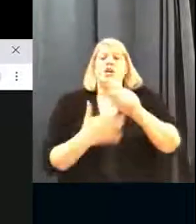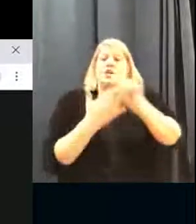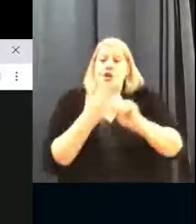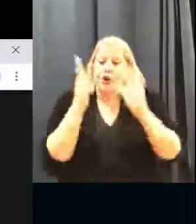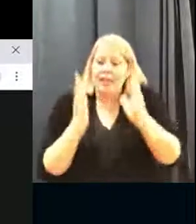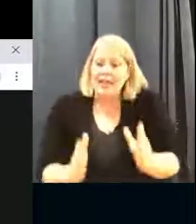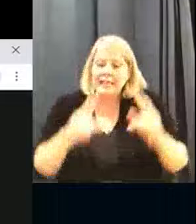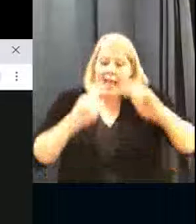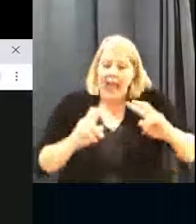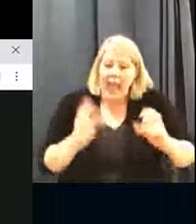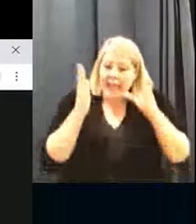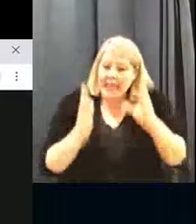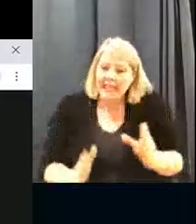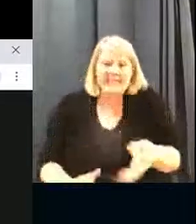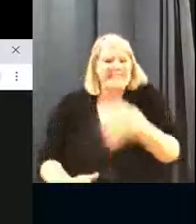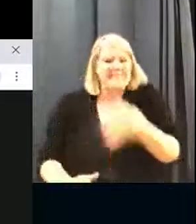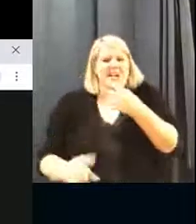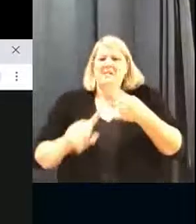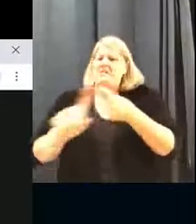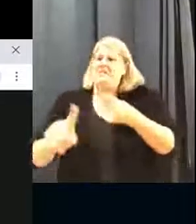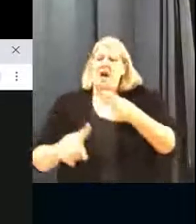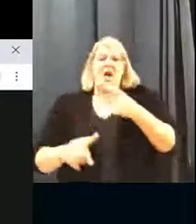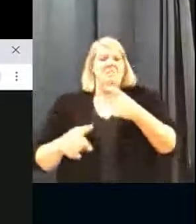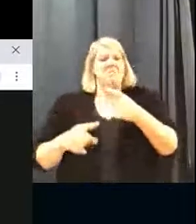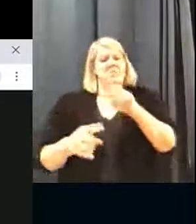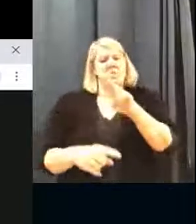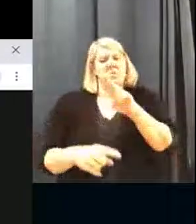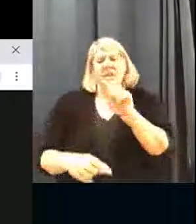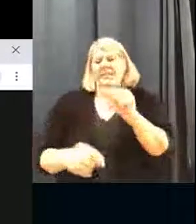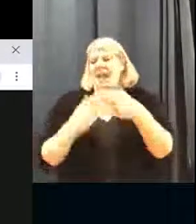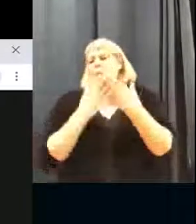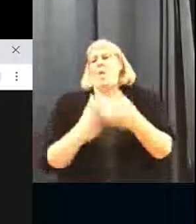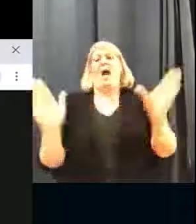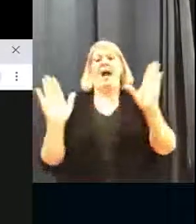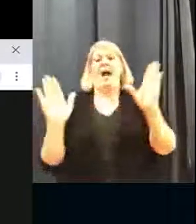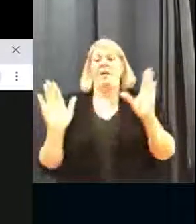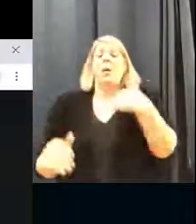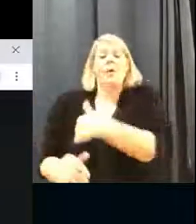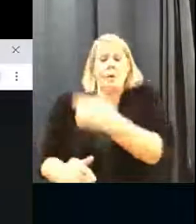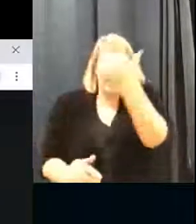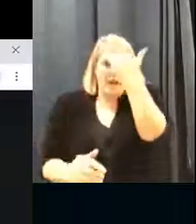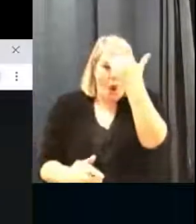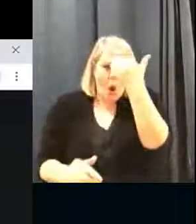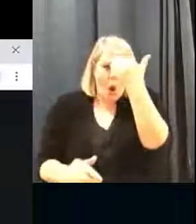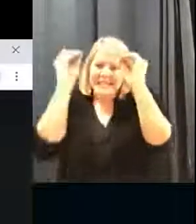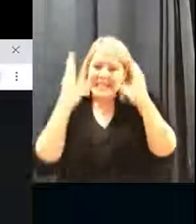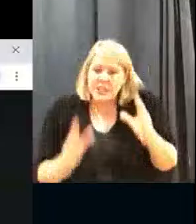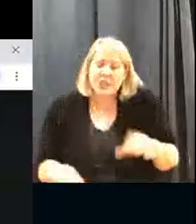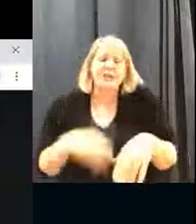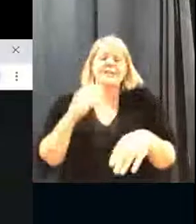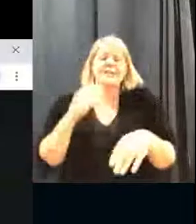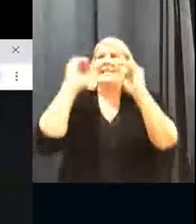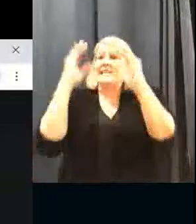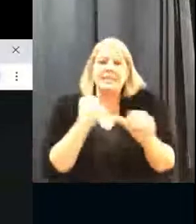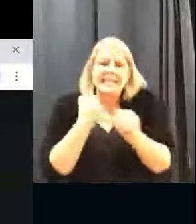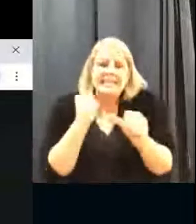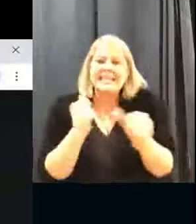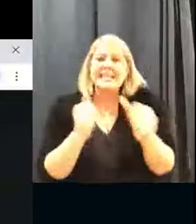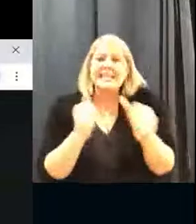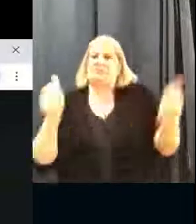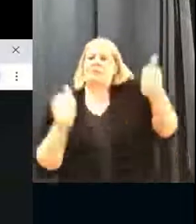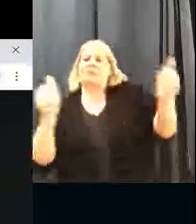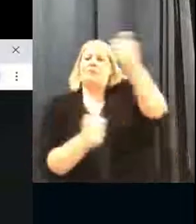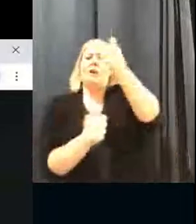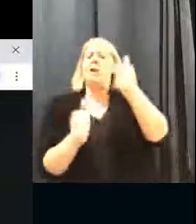and experts from all over the U.S. We know that teachers, paraprofessionals, and administrators deal with a variety